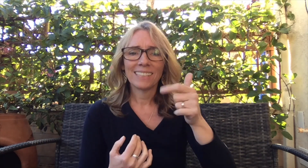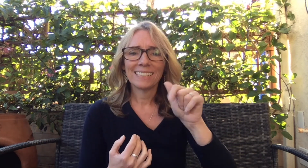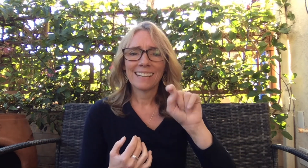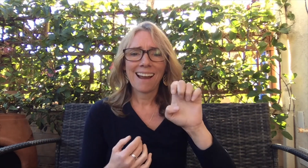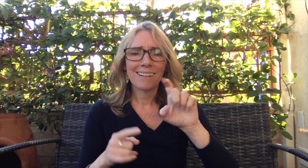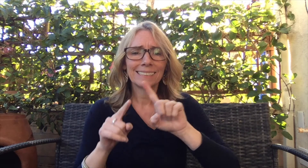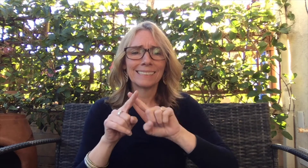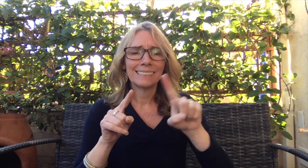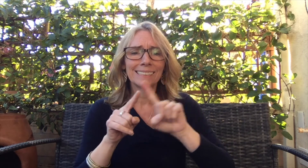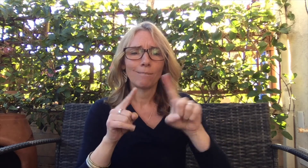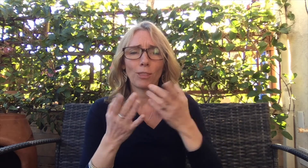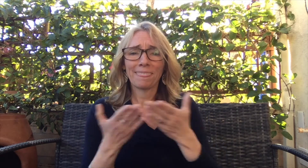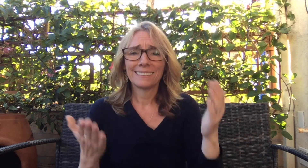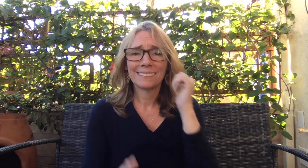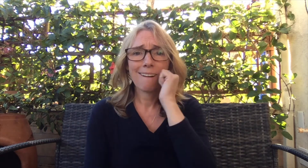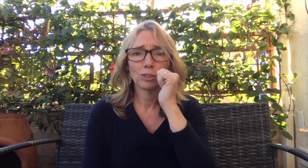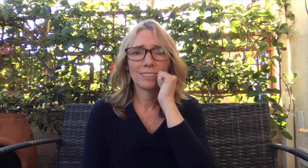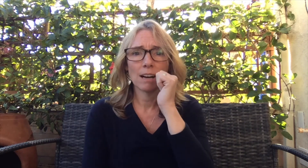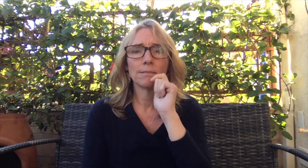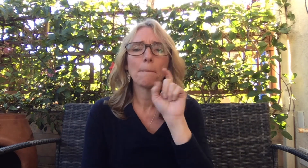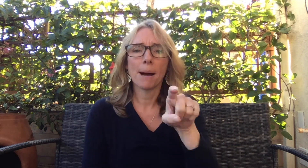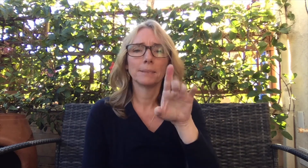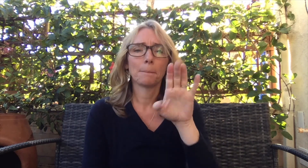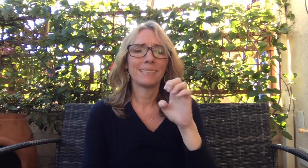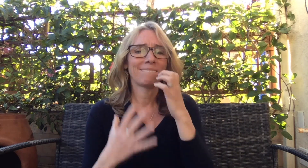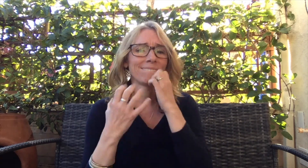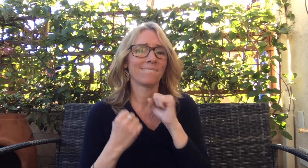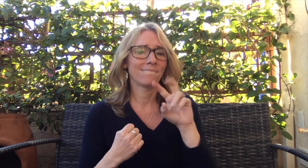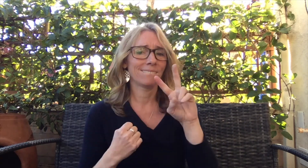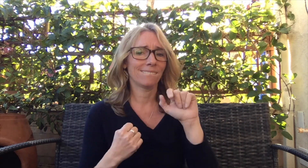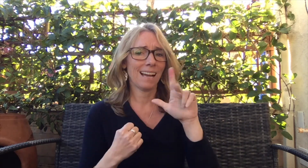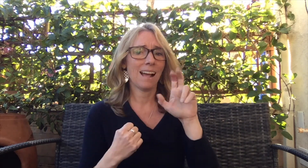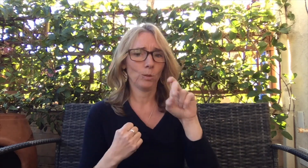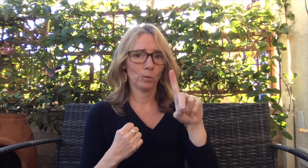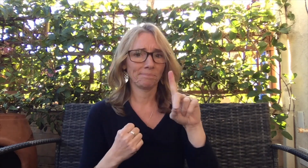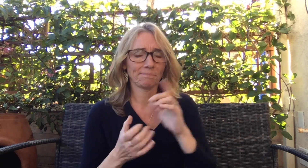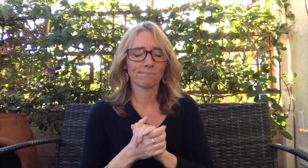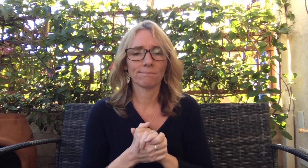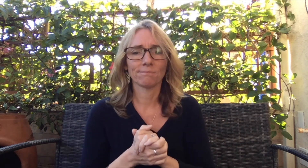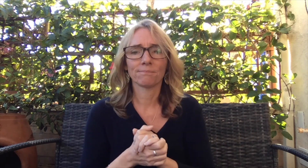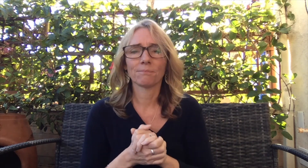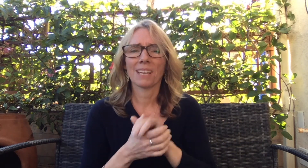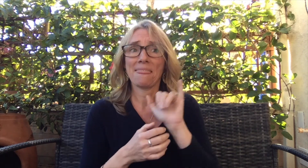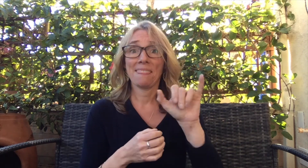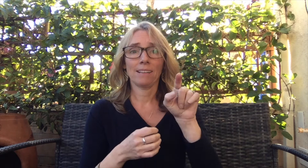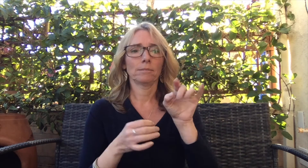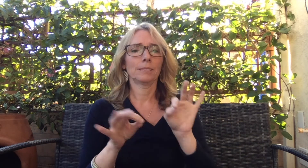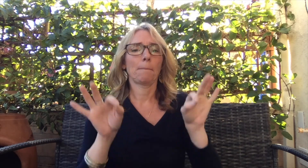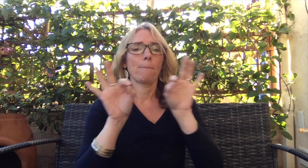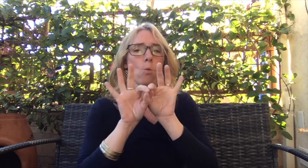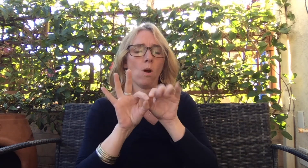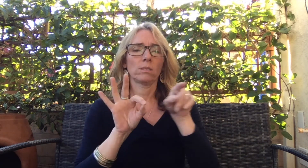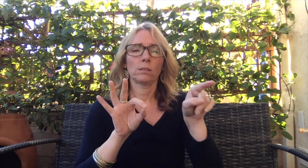we truly navigate a variety of things on a day-to-day basis. And those all have to be valued.